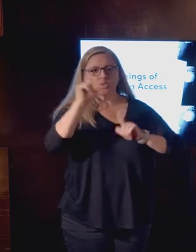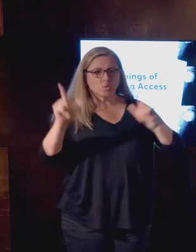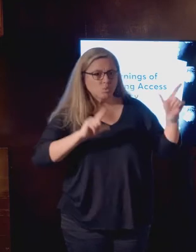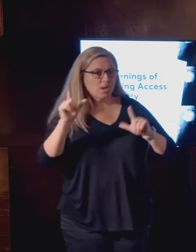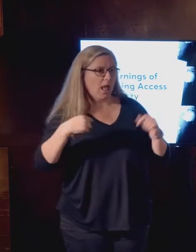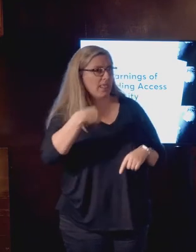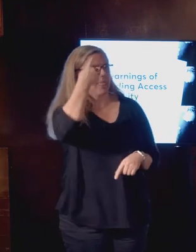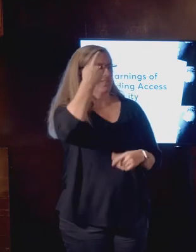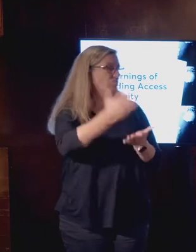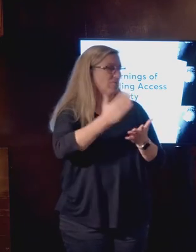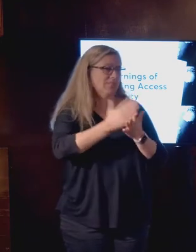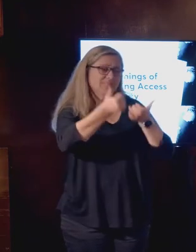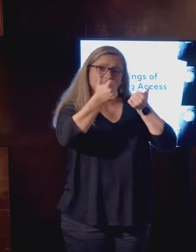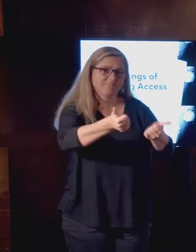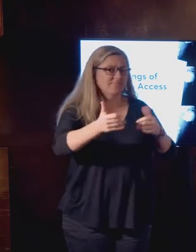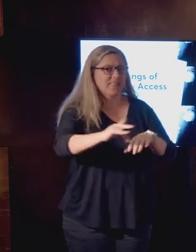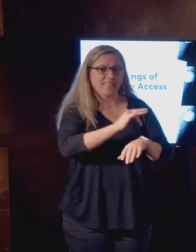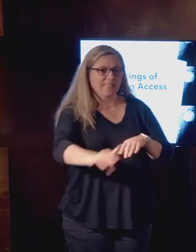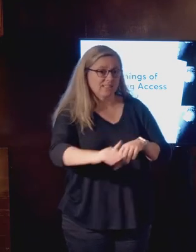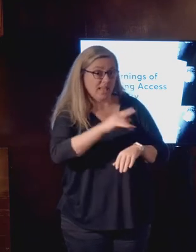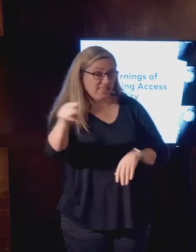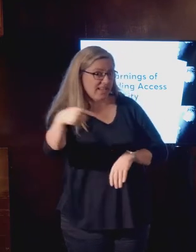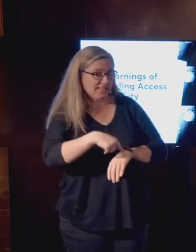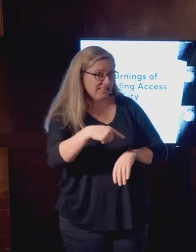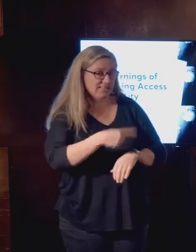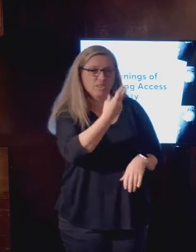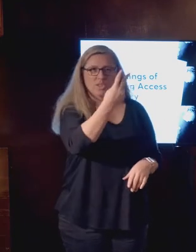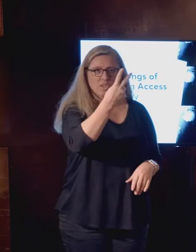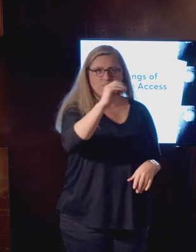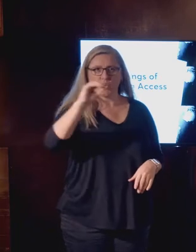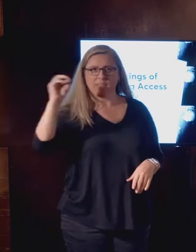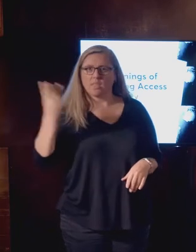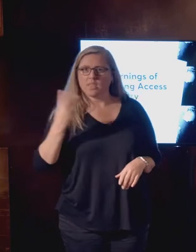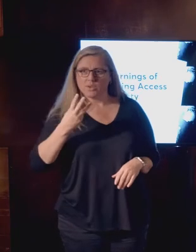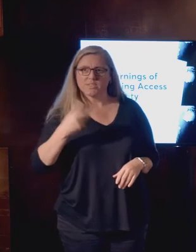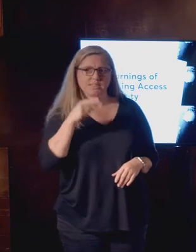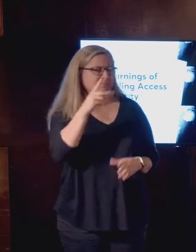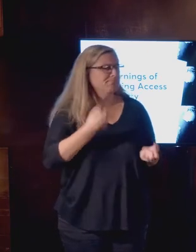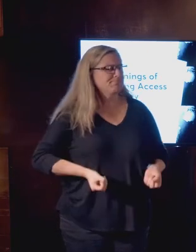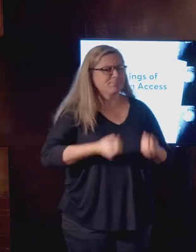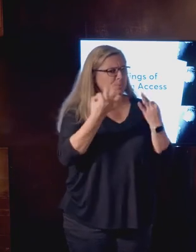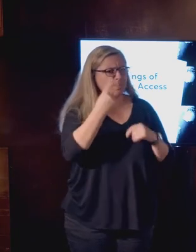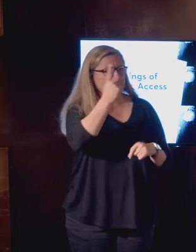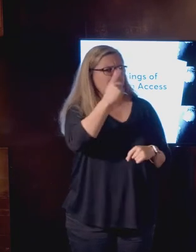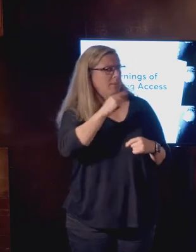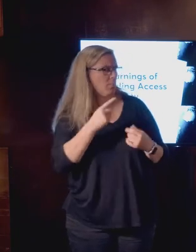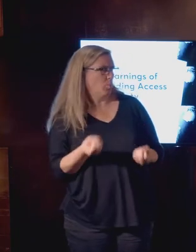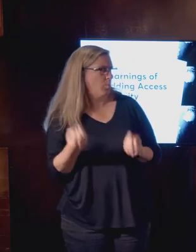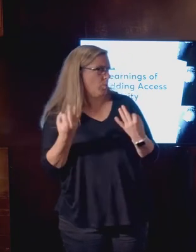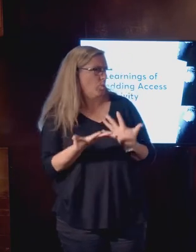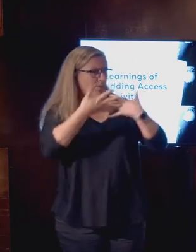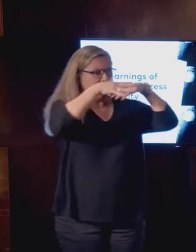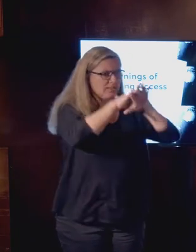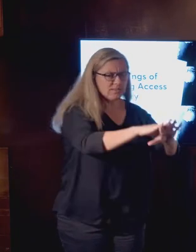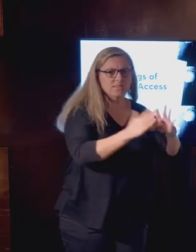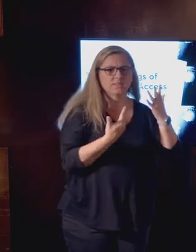think it was just such a great piece of theatre that at the time, back in 2013, there wasn't anybody doing integrated